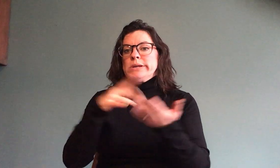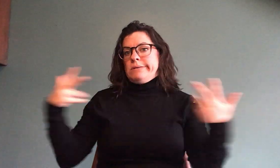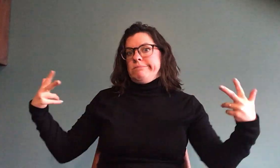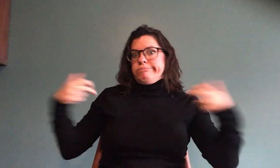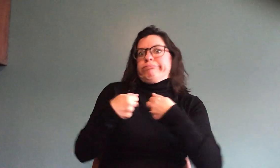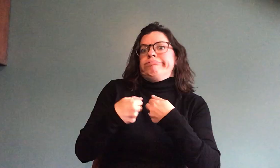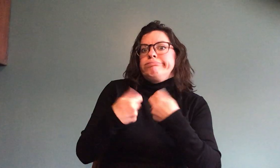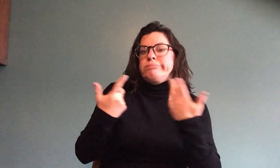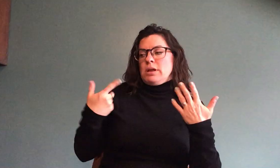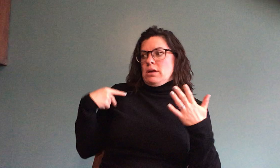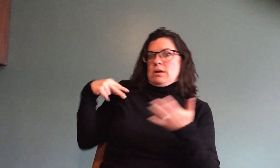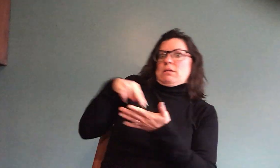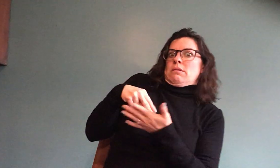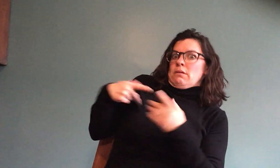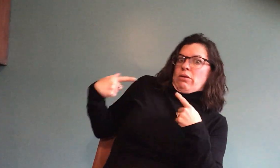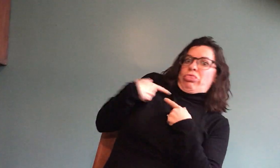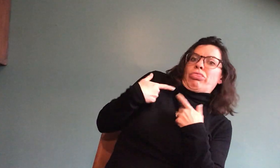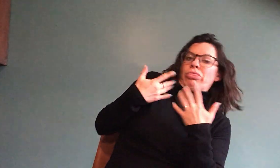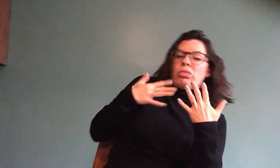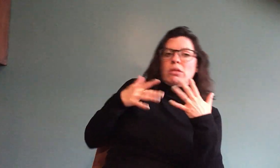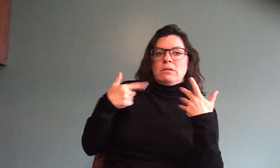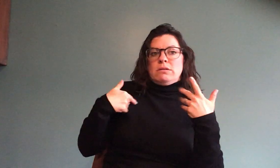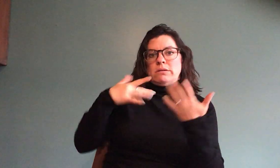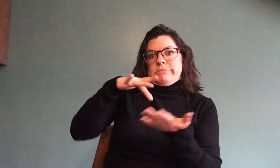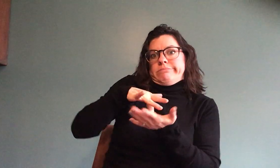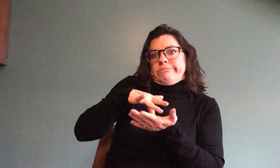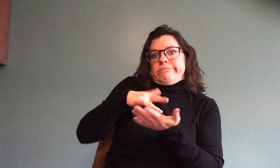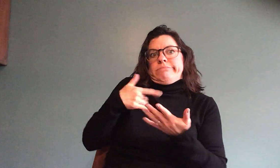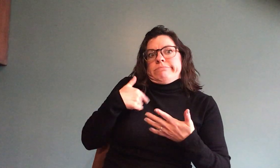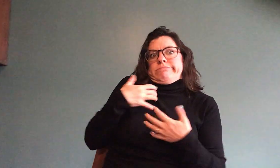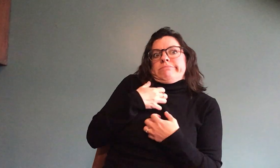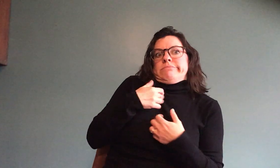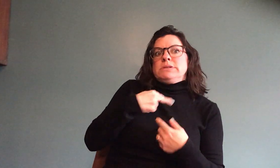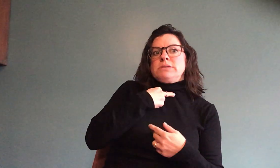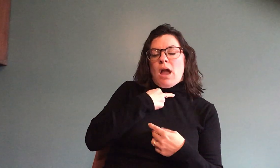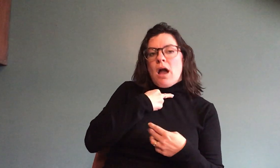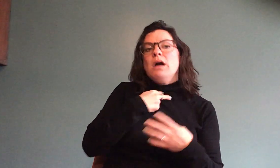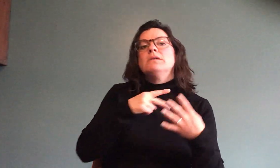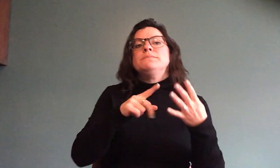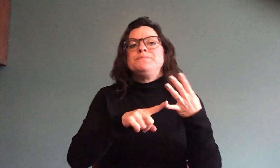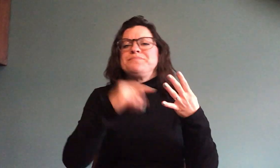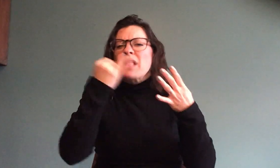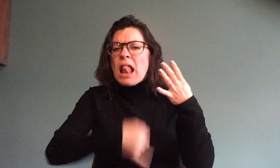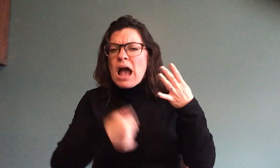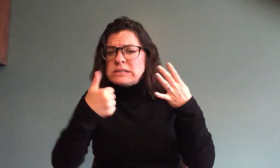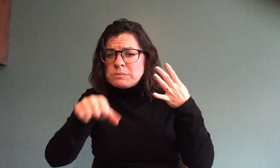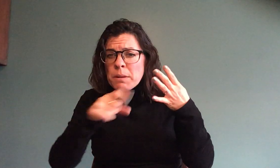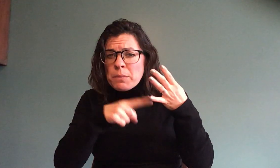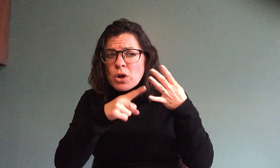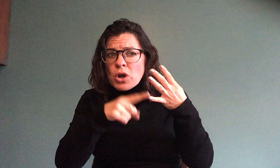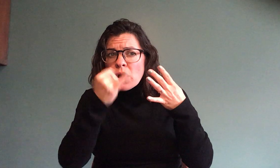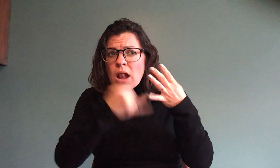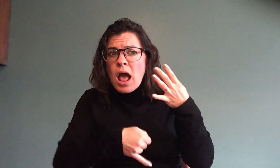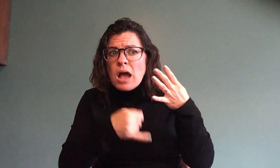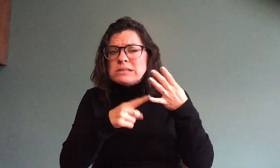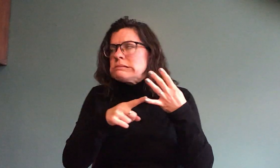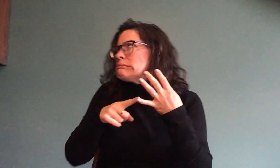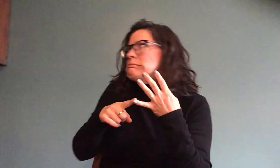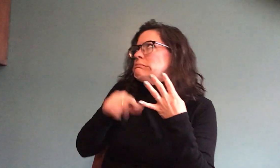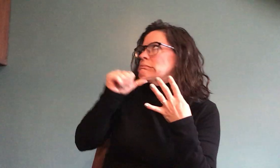I'm not sure. Not sure. Anybody else? How about electrocution? Yes. Oh